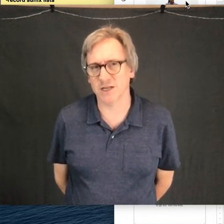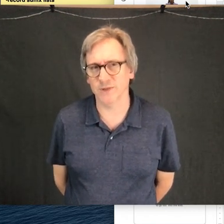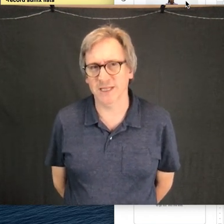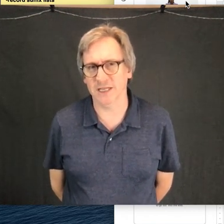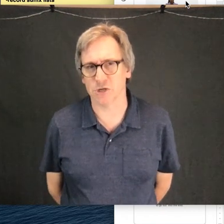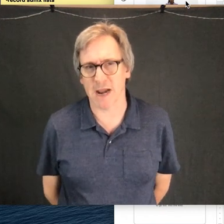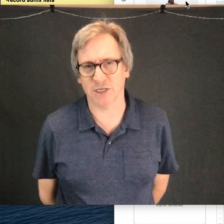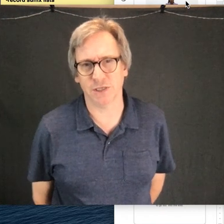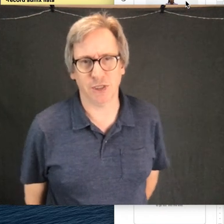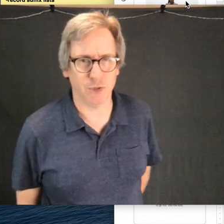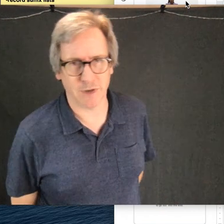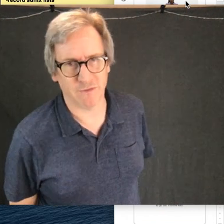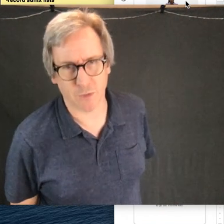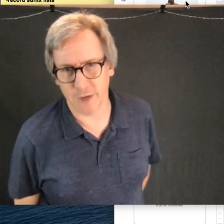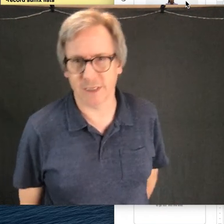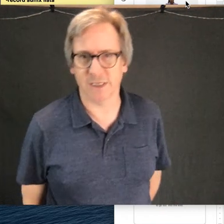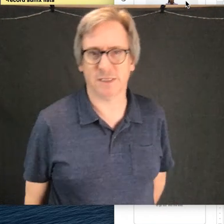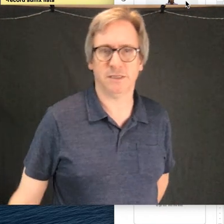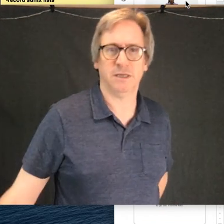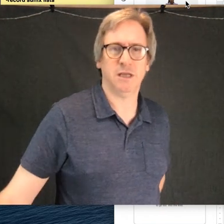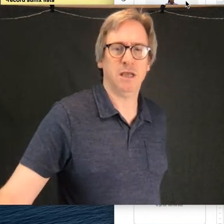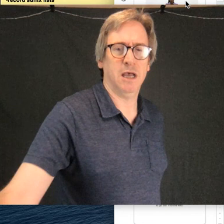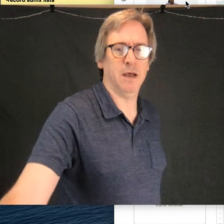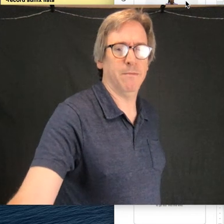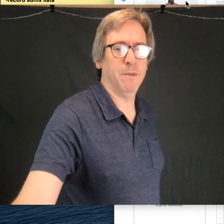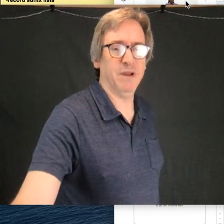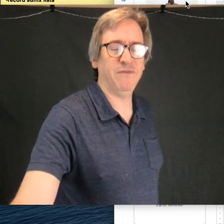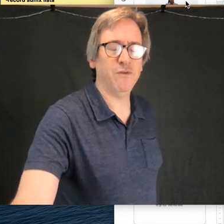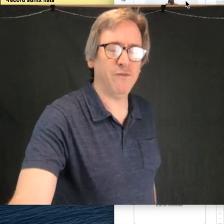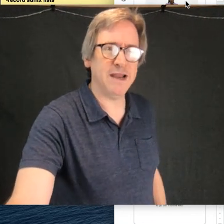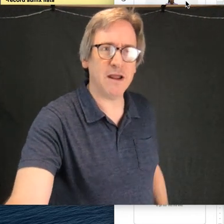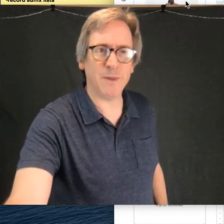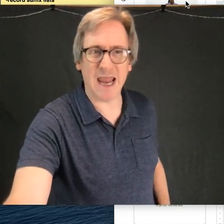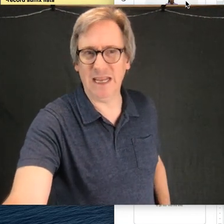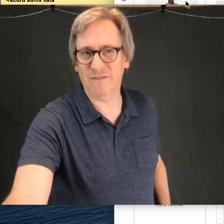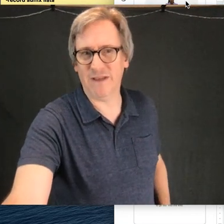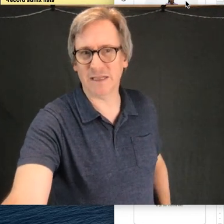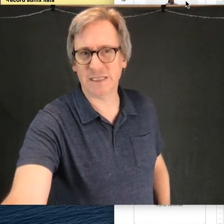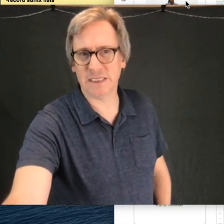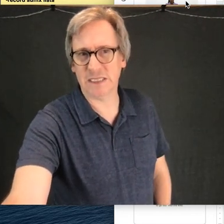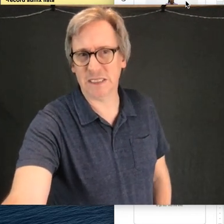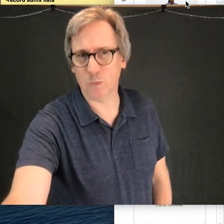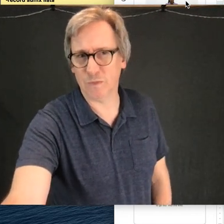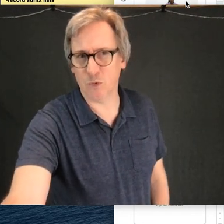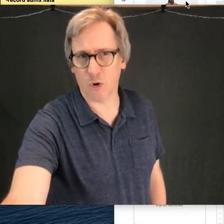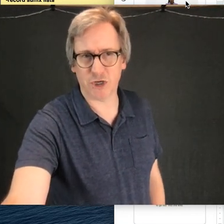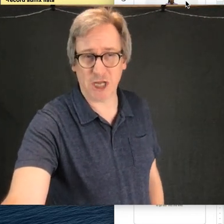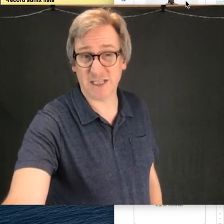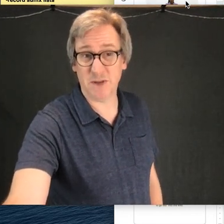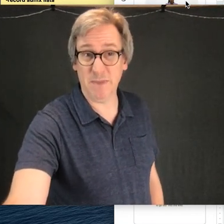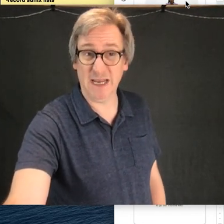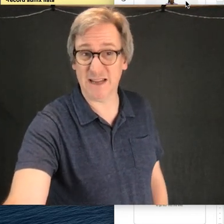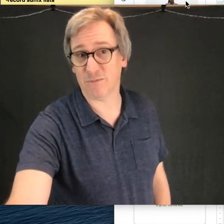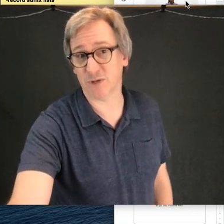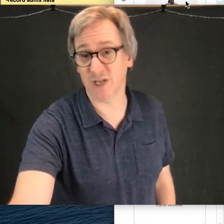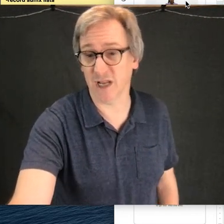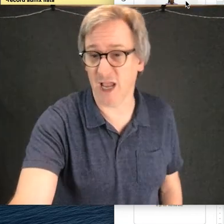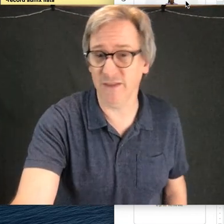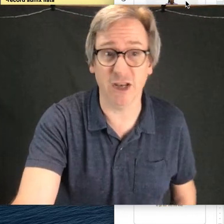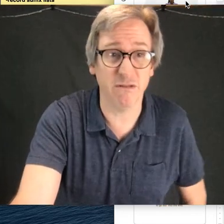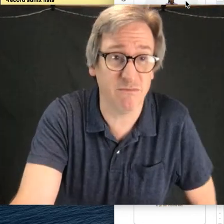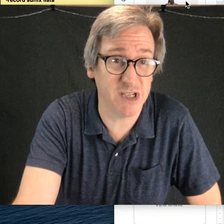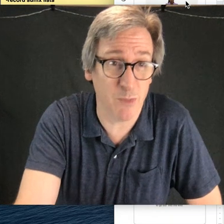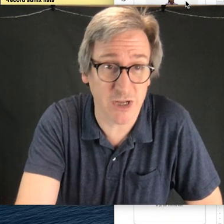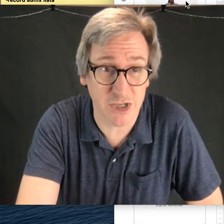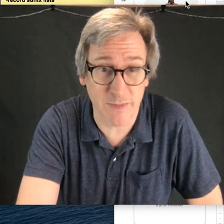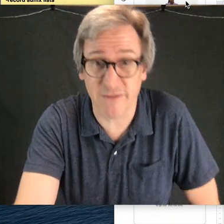since we're not doing the interactions, you don't have to worry about this. But if you find out about any events or a chance to meet a deaf person online